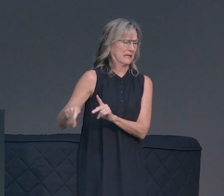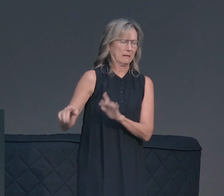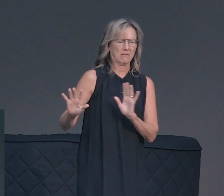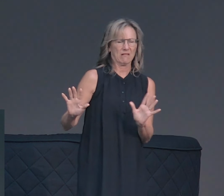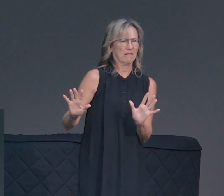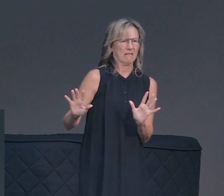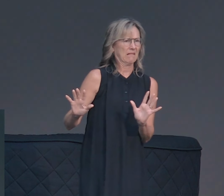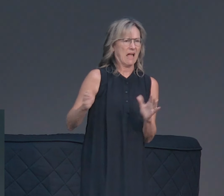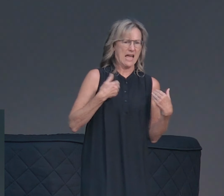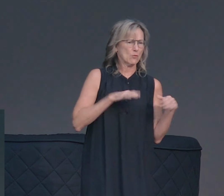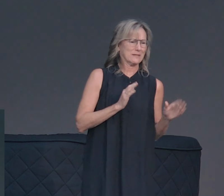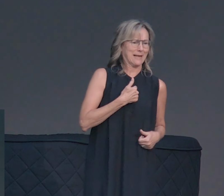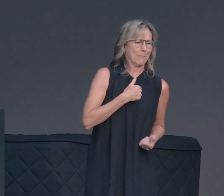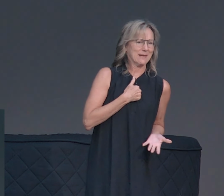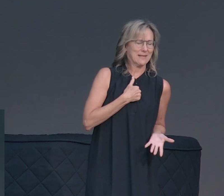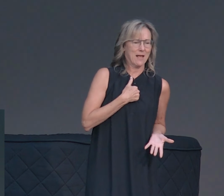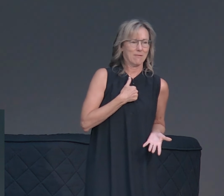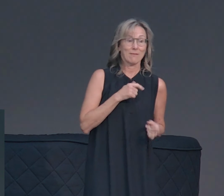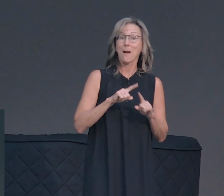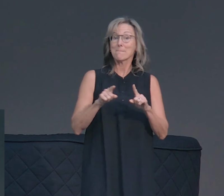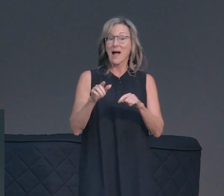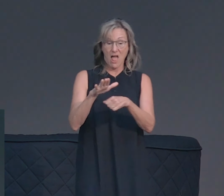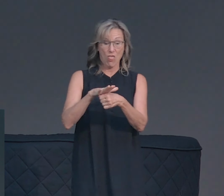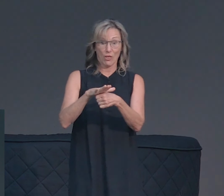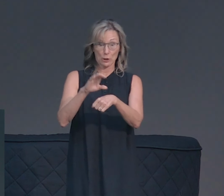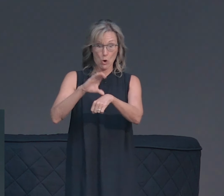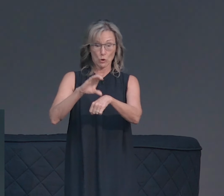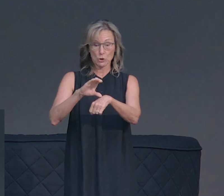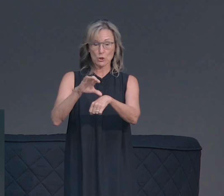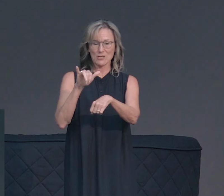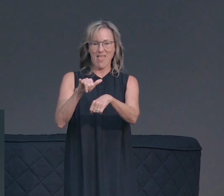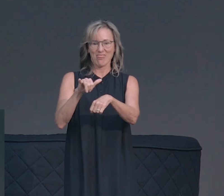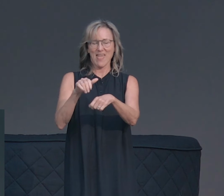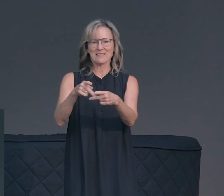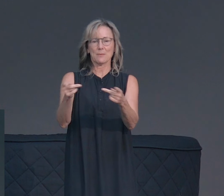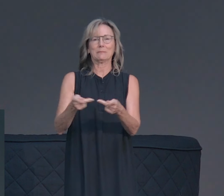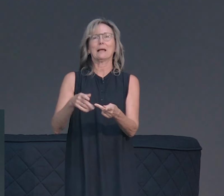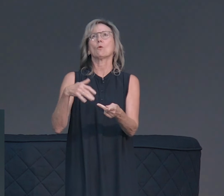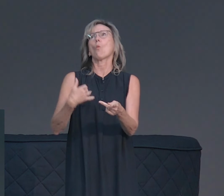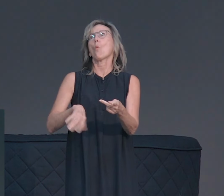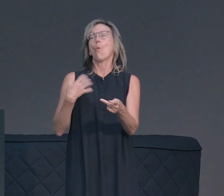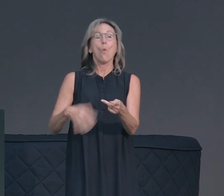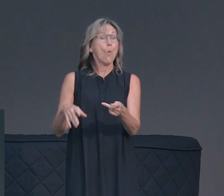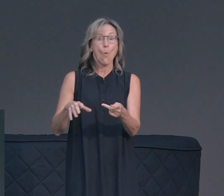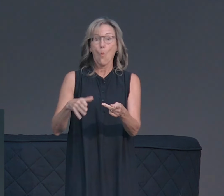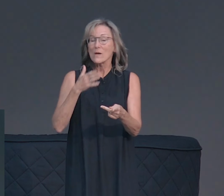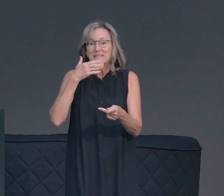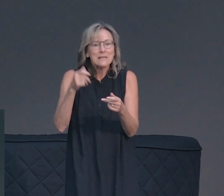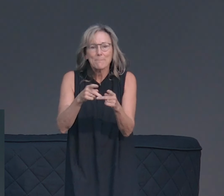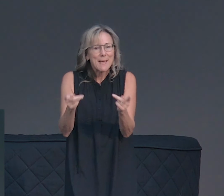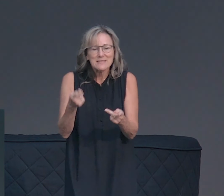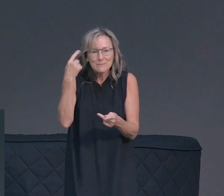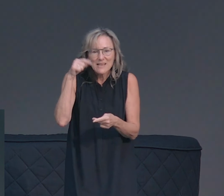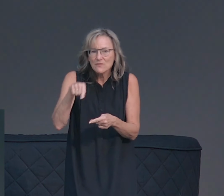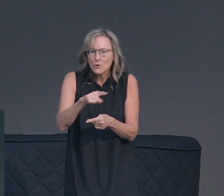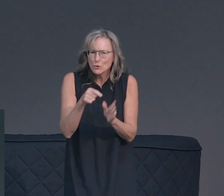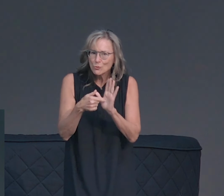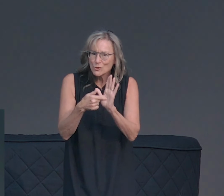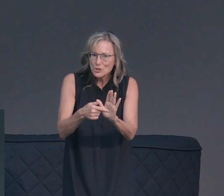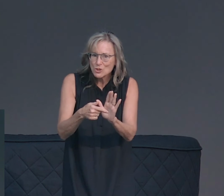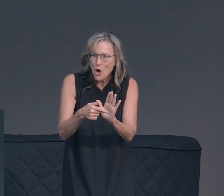Local church is an amazing context for you to be merciful. Because the more